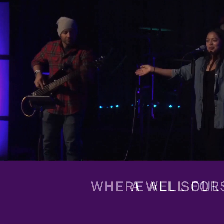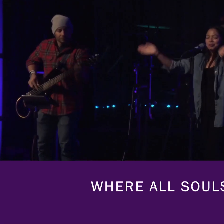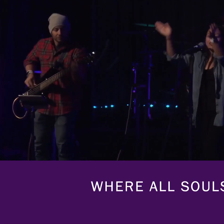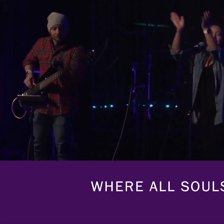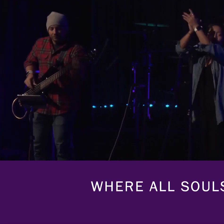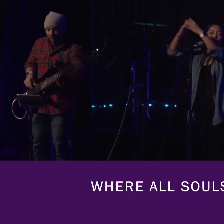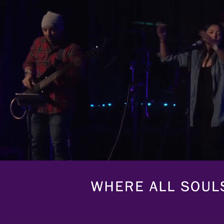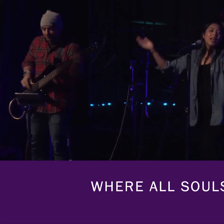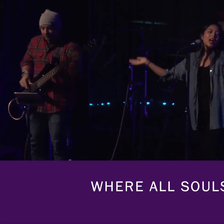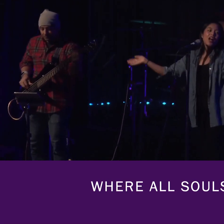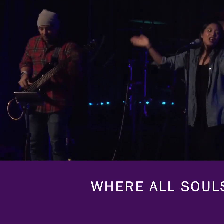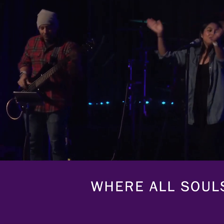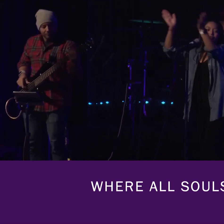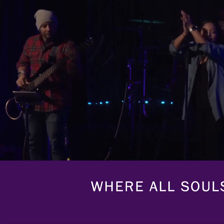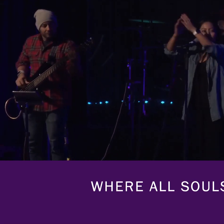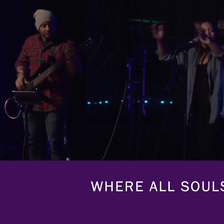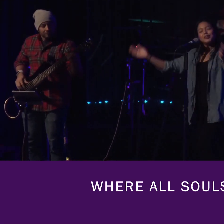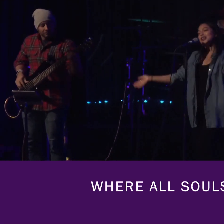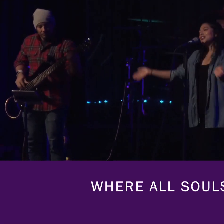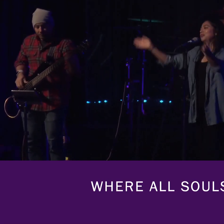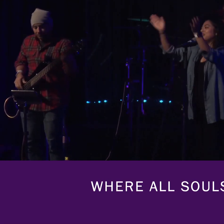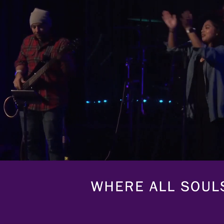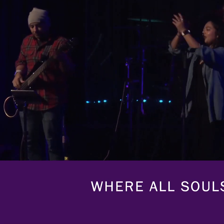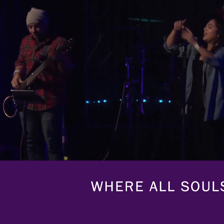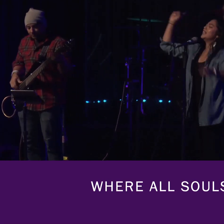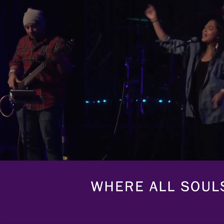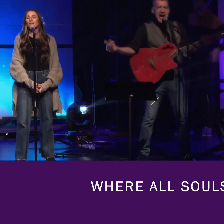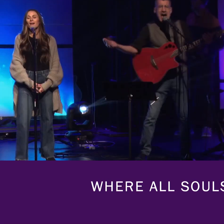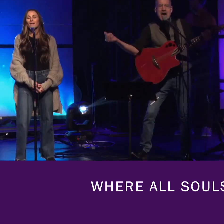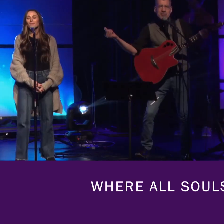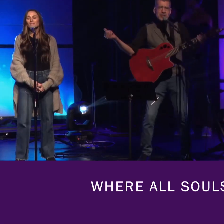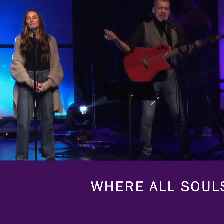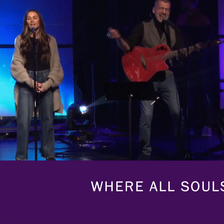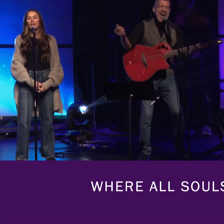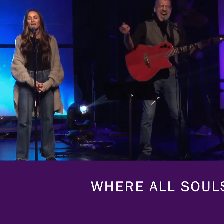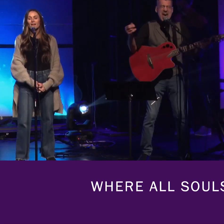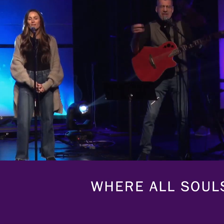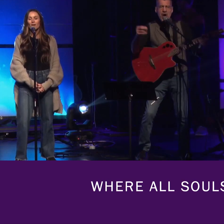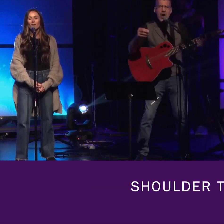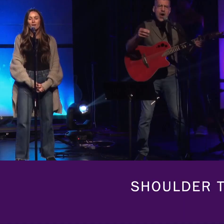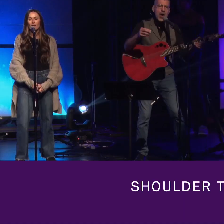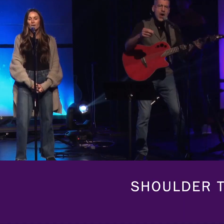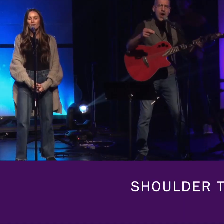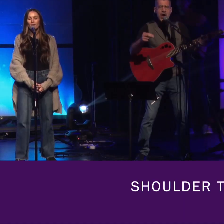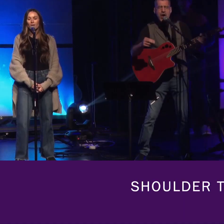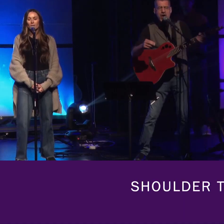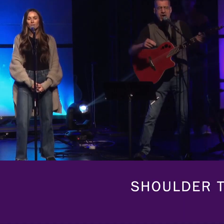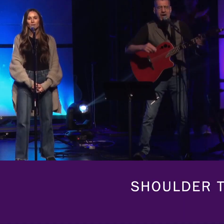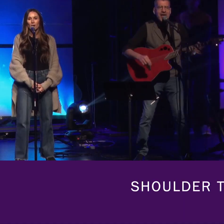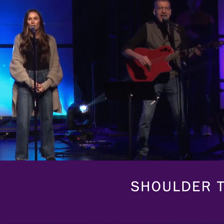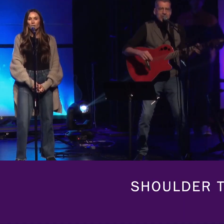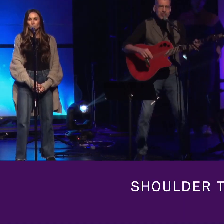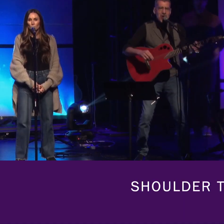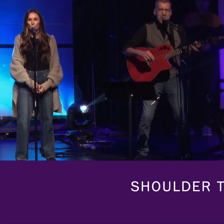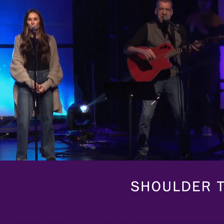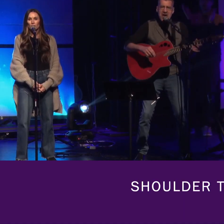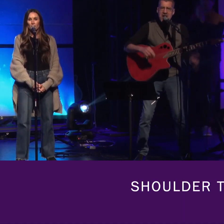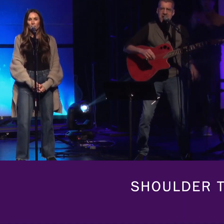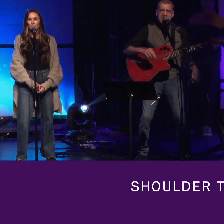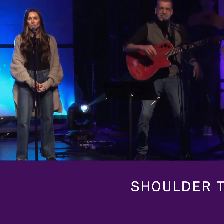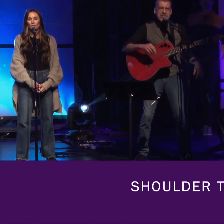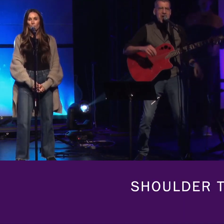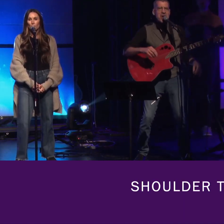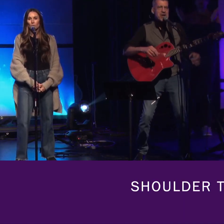thirsty, where all souls come together. Show